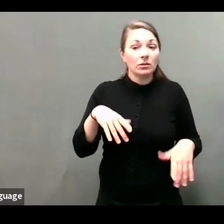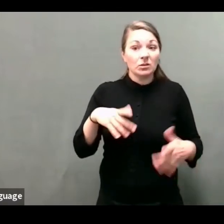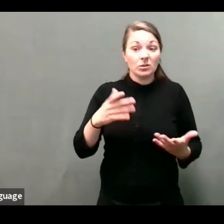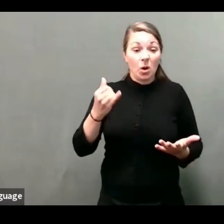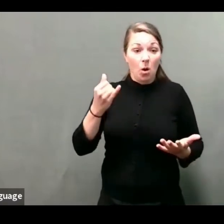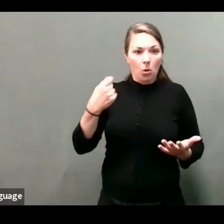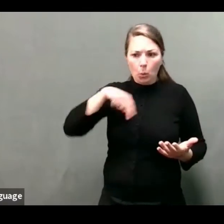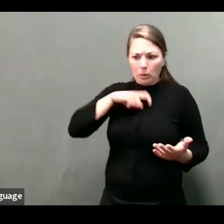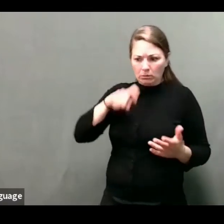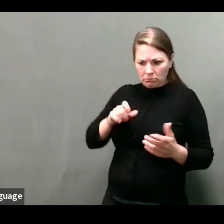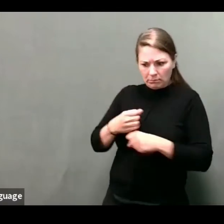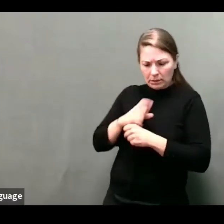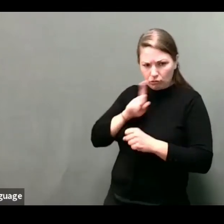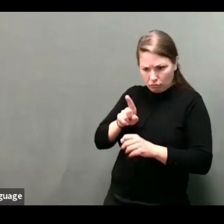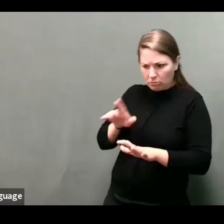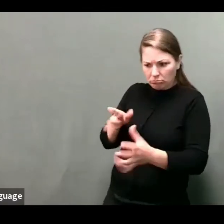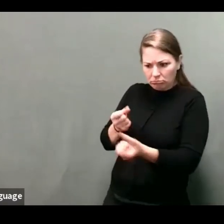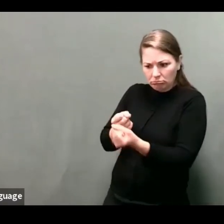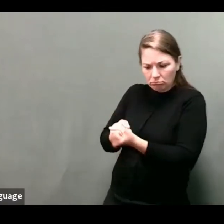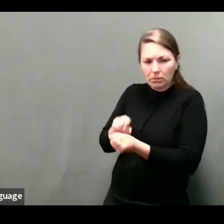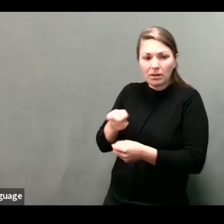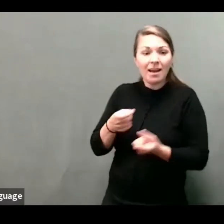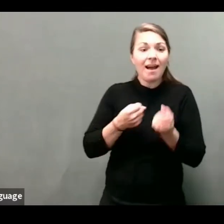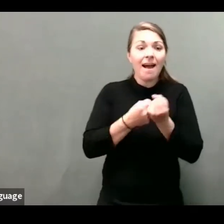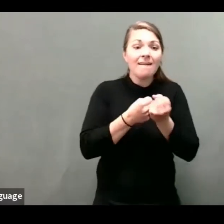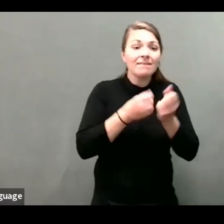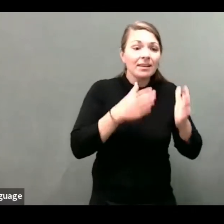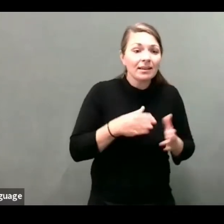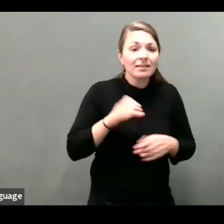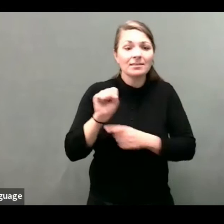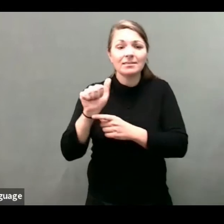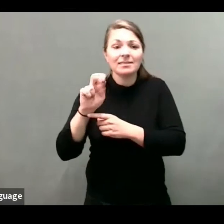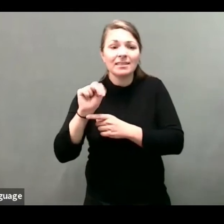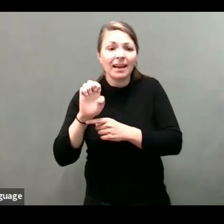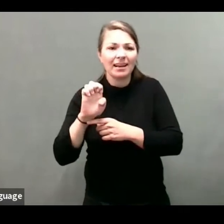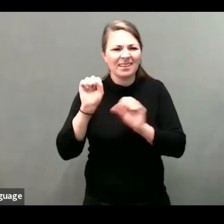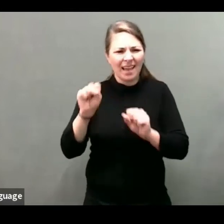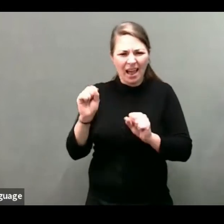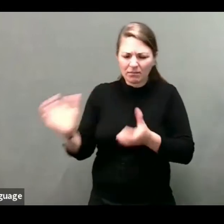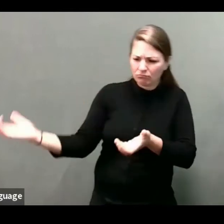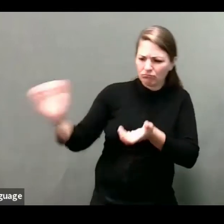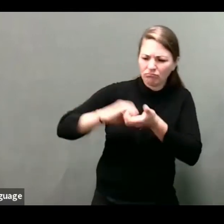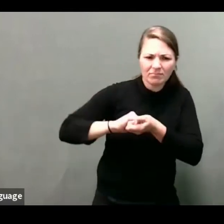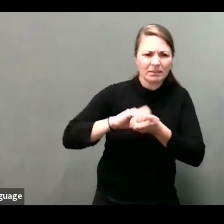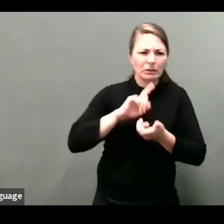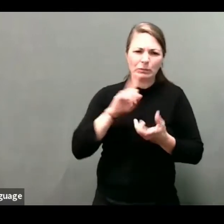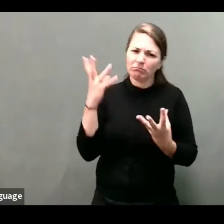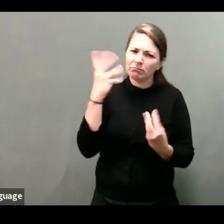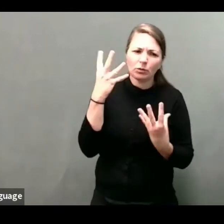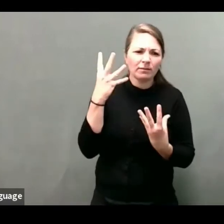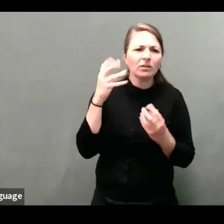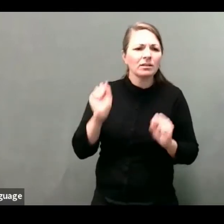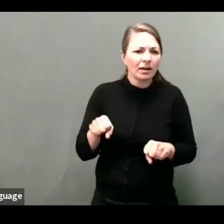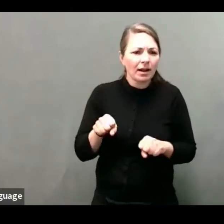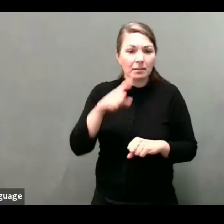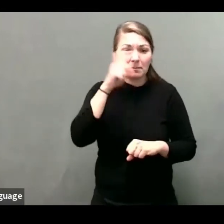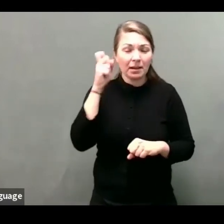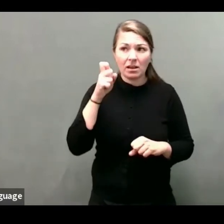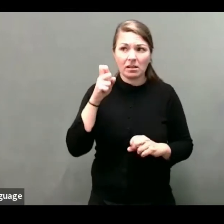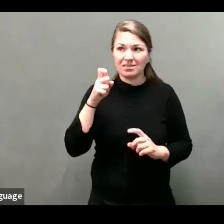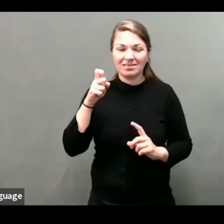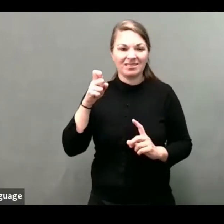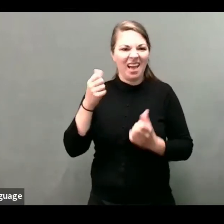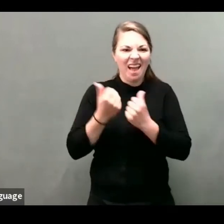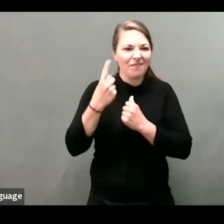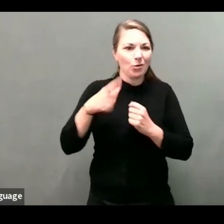too. Advocates and SANES can create a really beautiful partnership by doing this, because it does really, everyone around